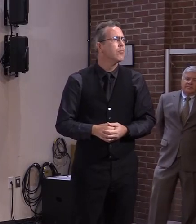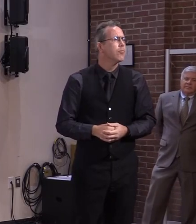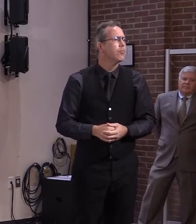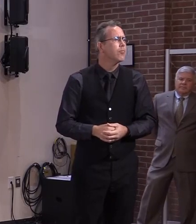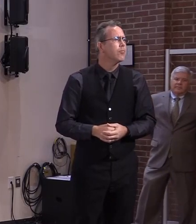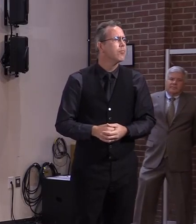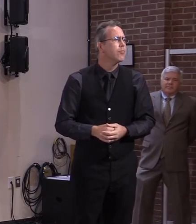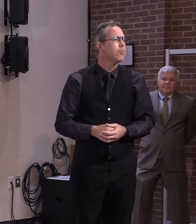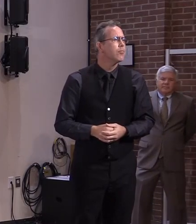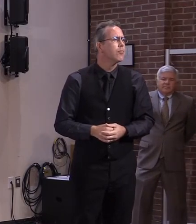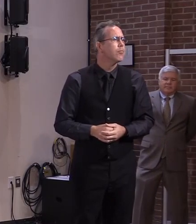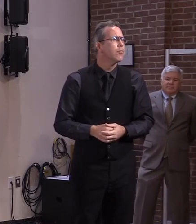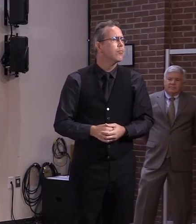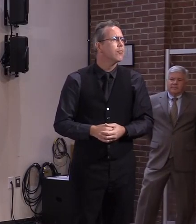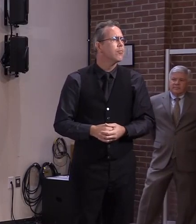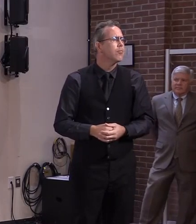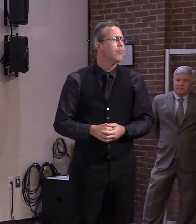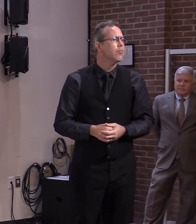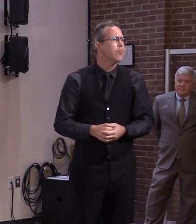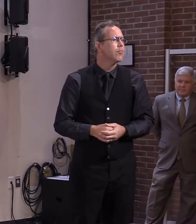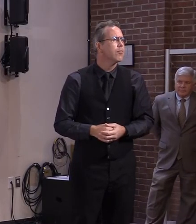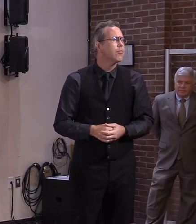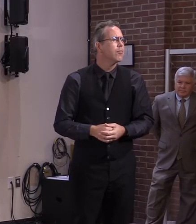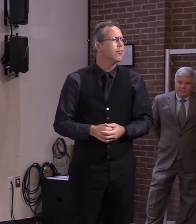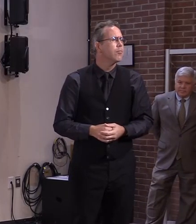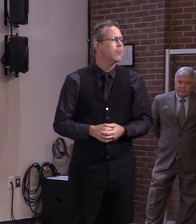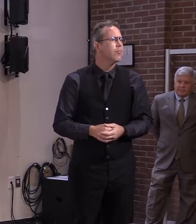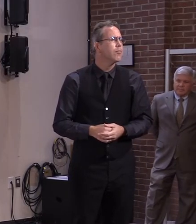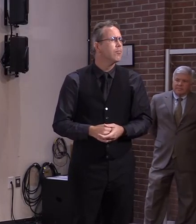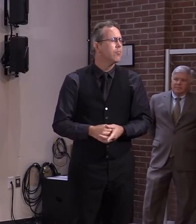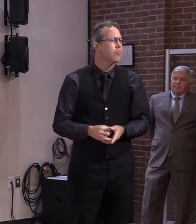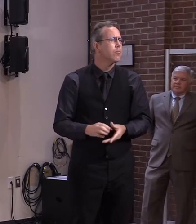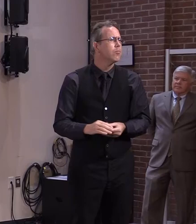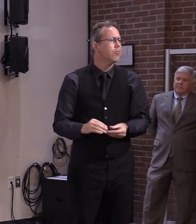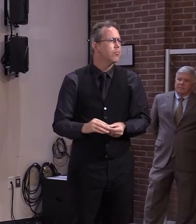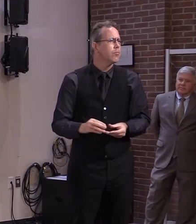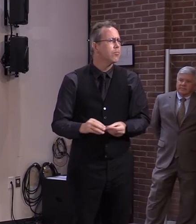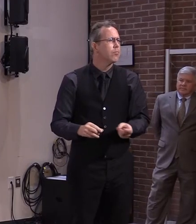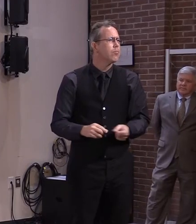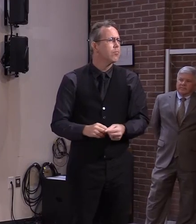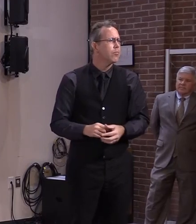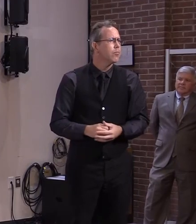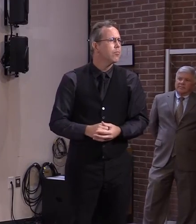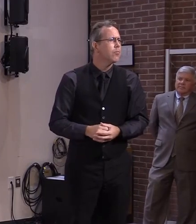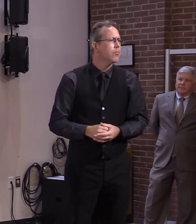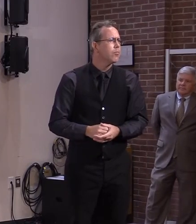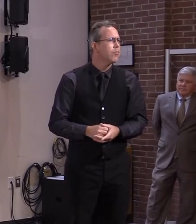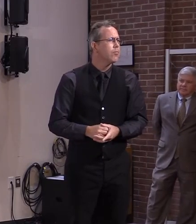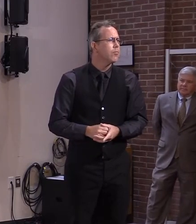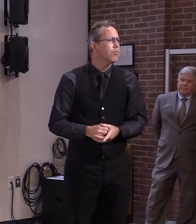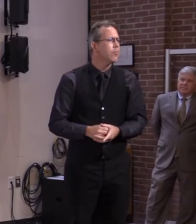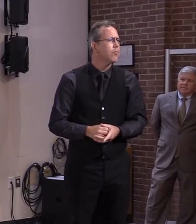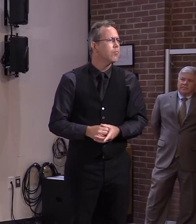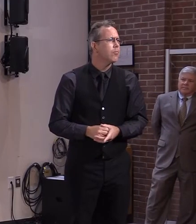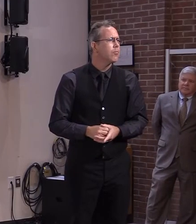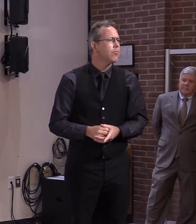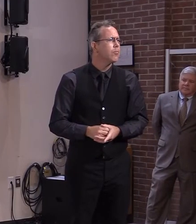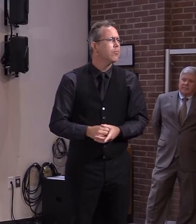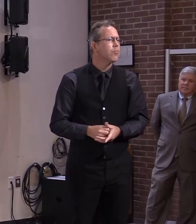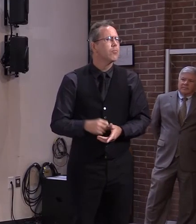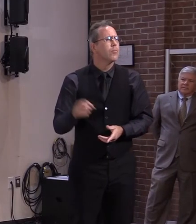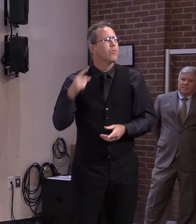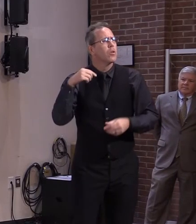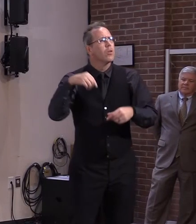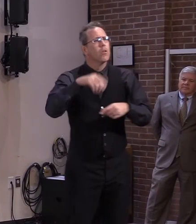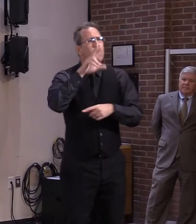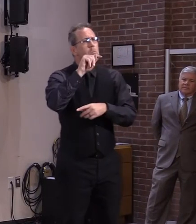jobs numbers and the tax revenue numbers were pretty good. What's concerning you going forward, given what looks